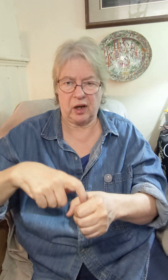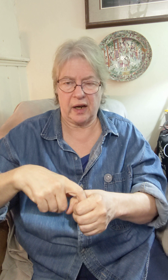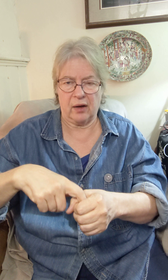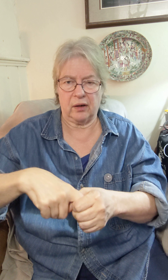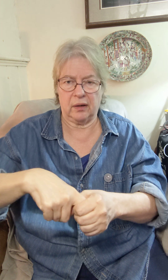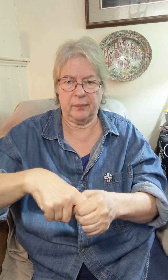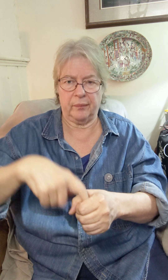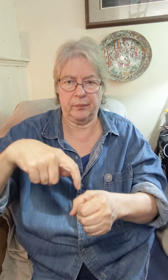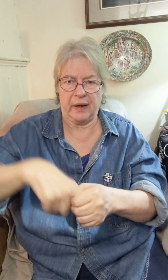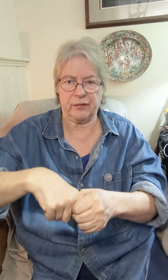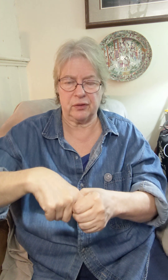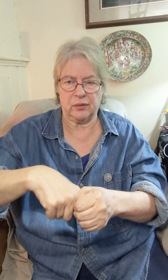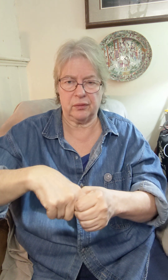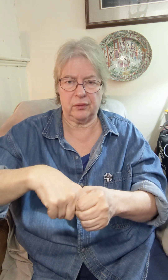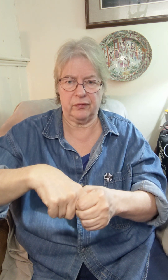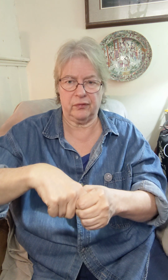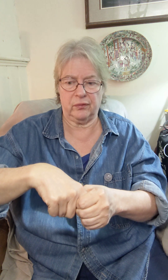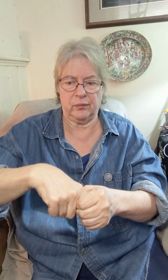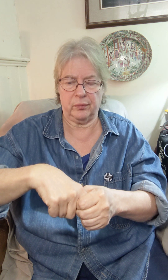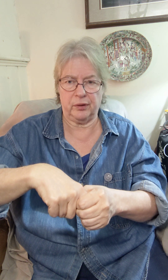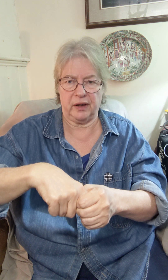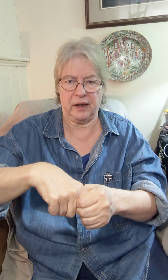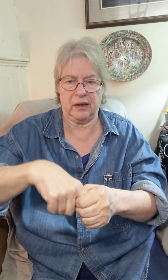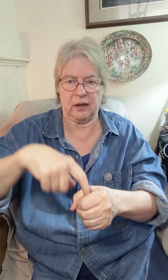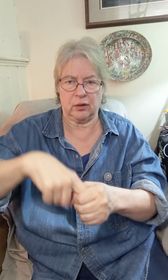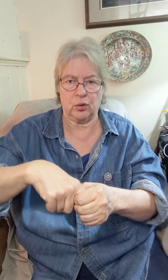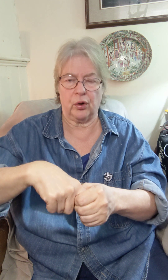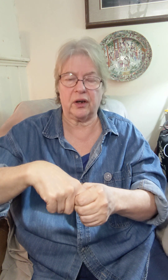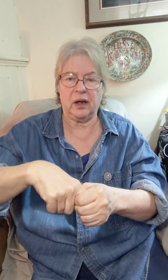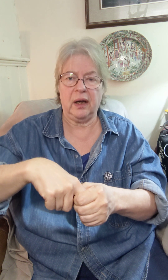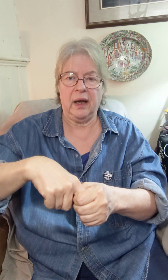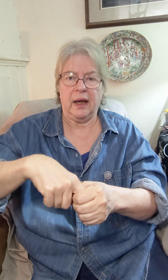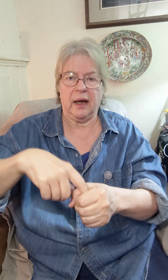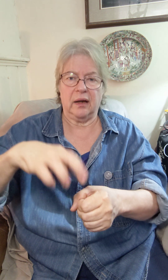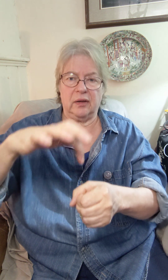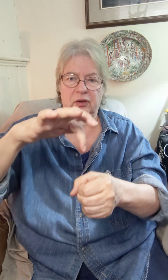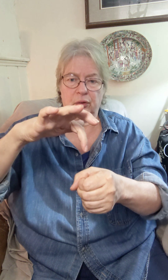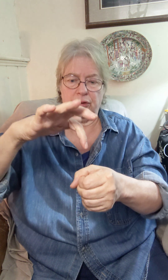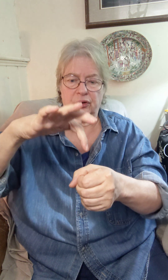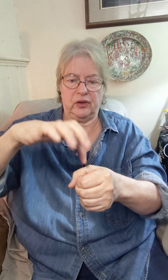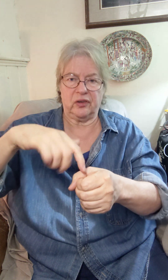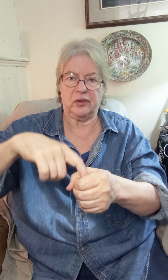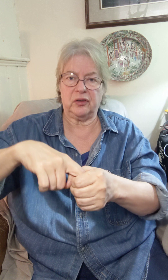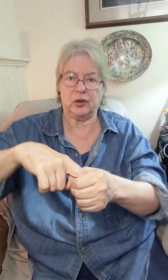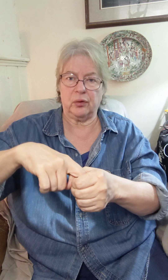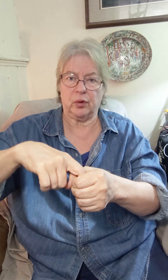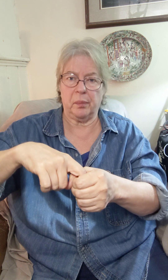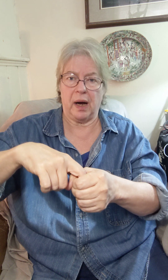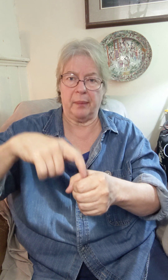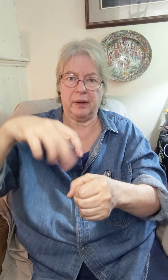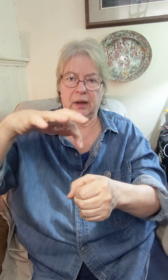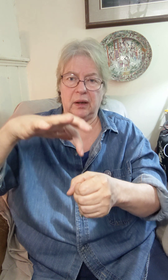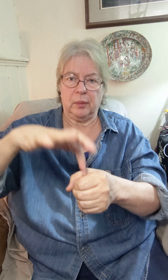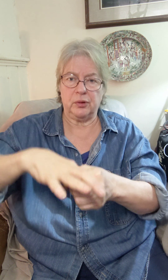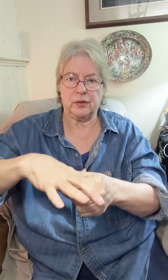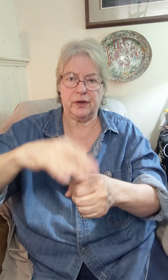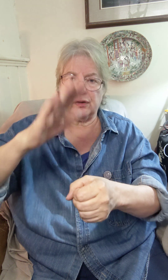out after putting it in like a cork. So this is soda or pop. Put your finger in